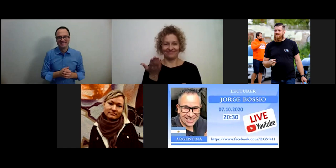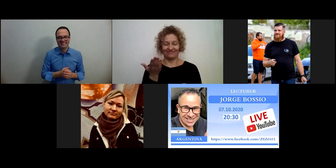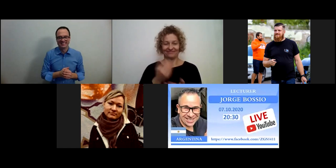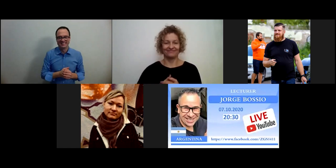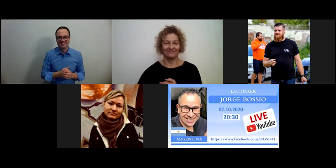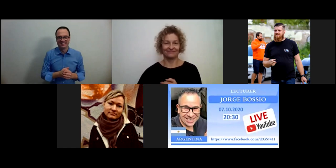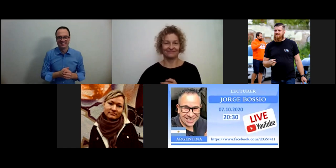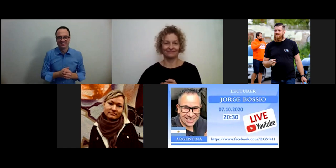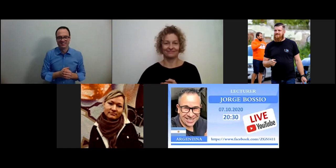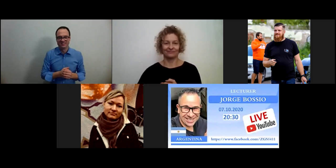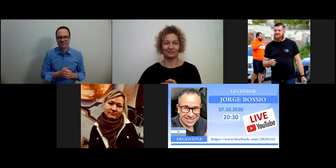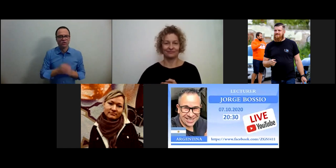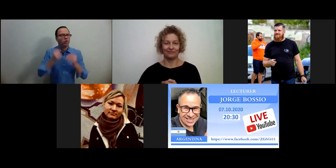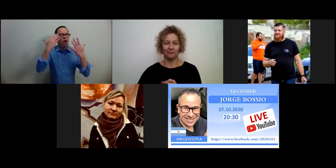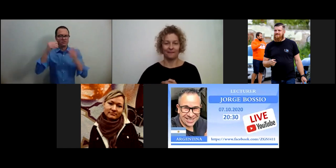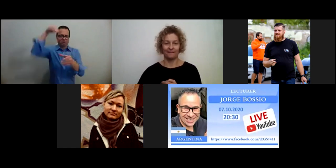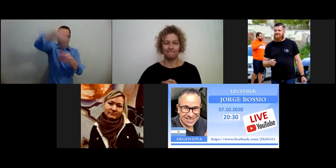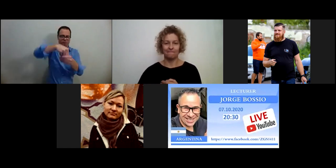Argentina. Let's see who pops up.